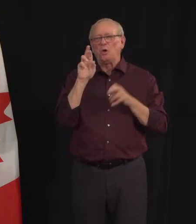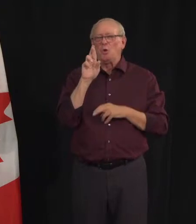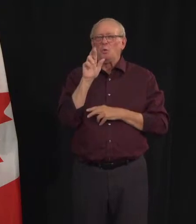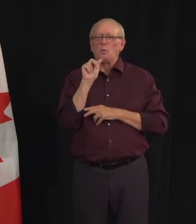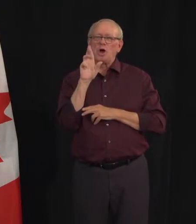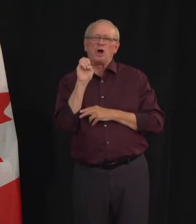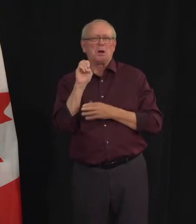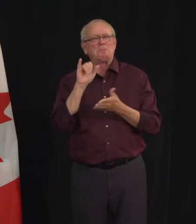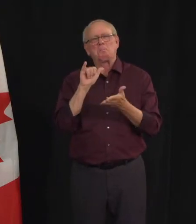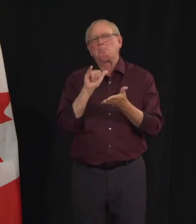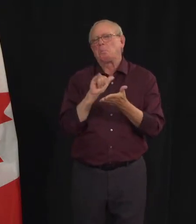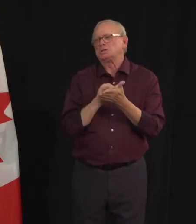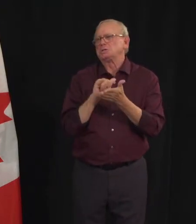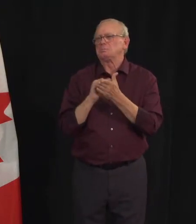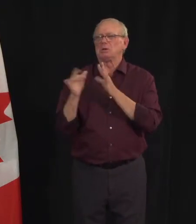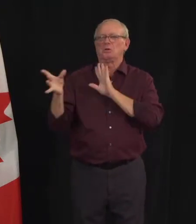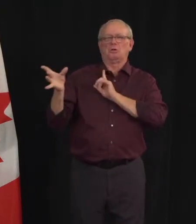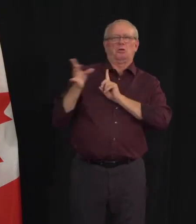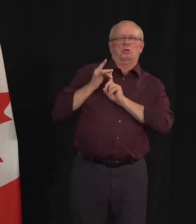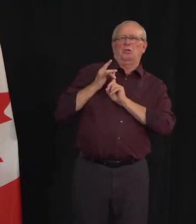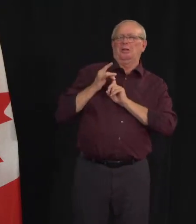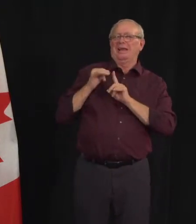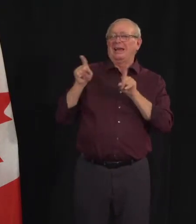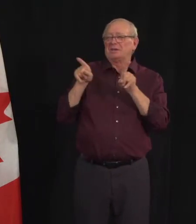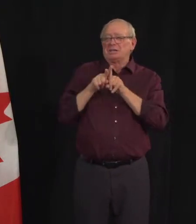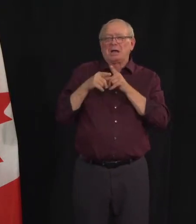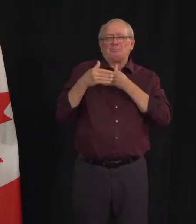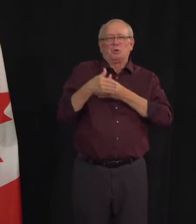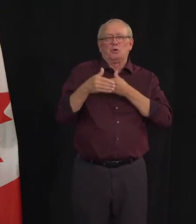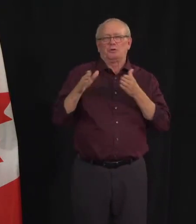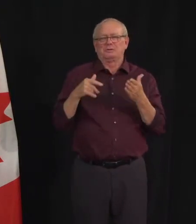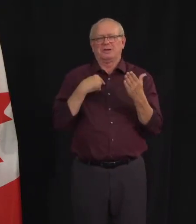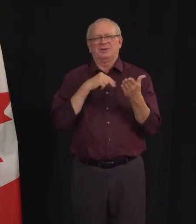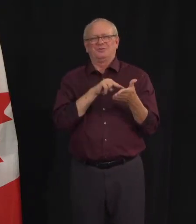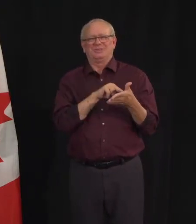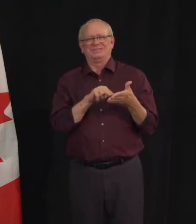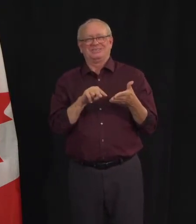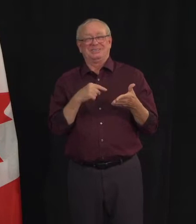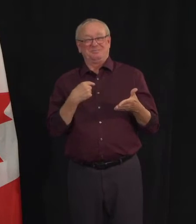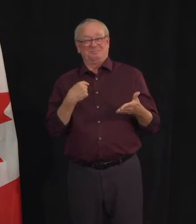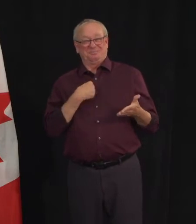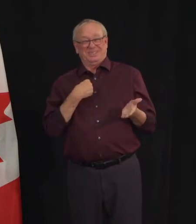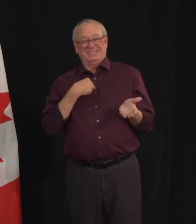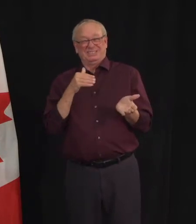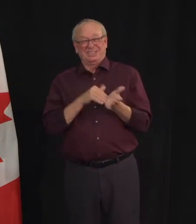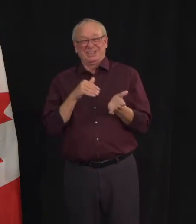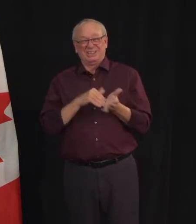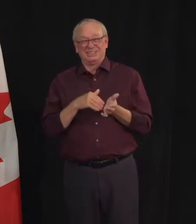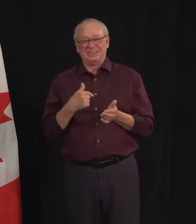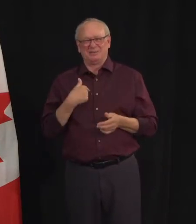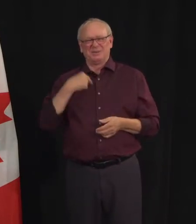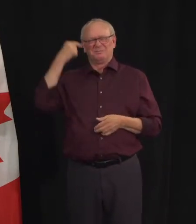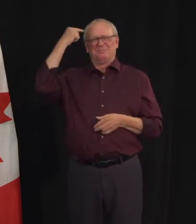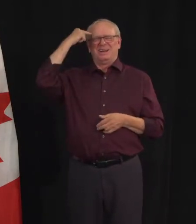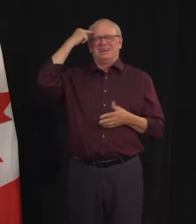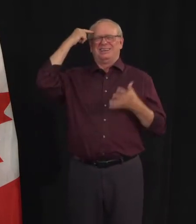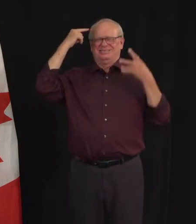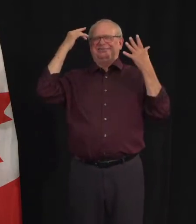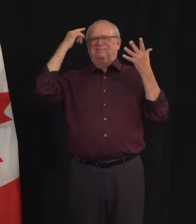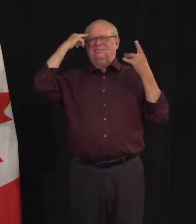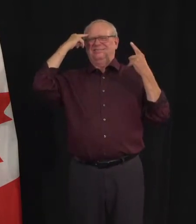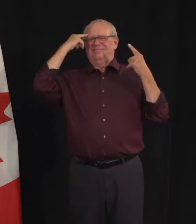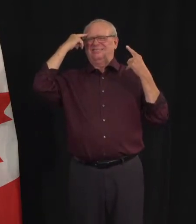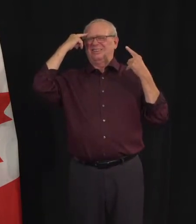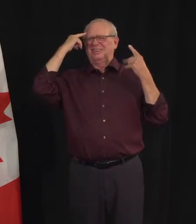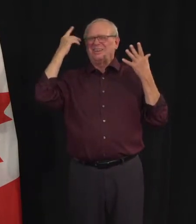to acquire the virus from being in the same room as a person, I have to confess that as a physician, my head first went to diseases like measles,